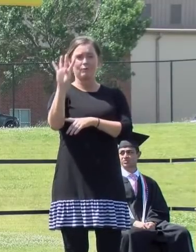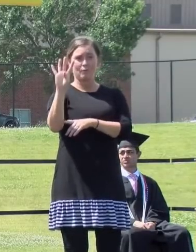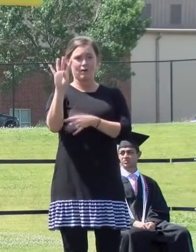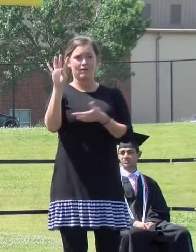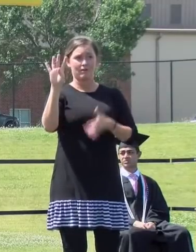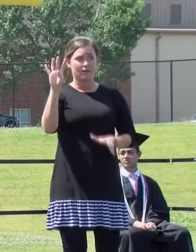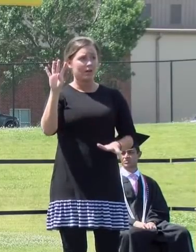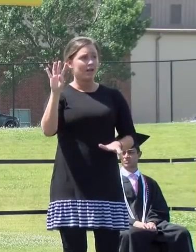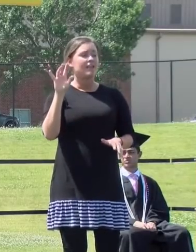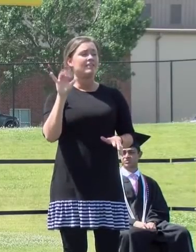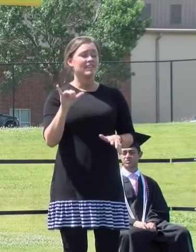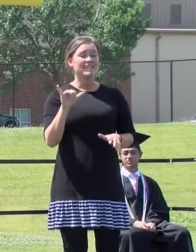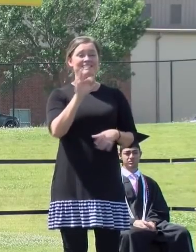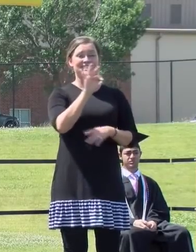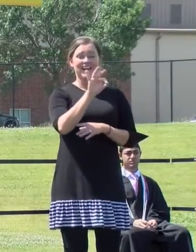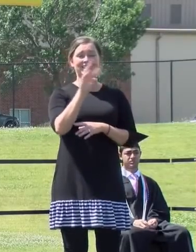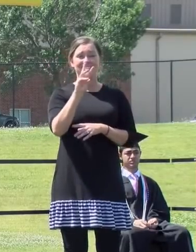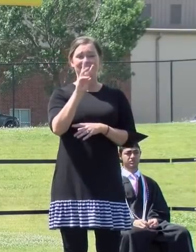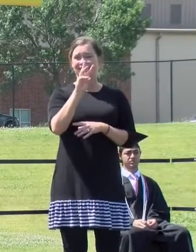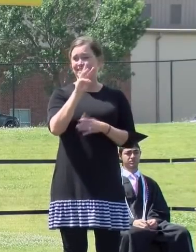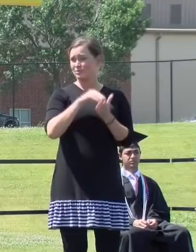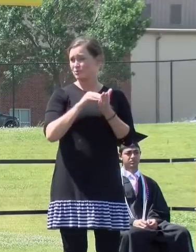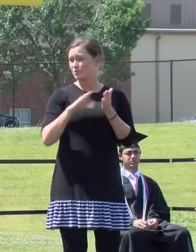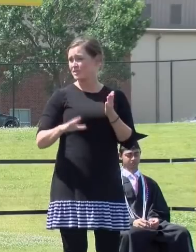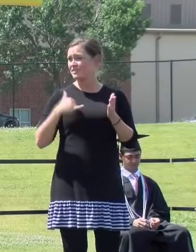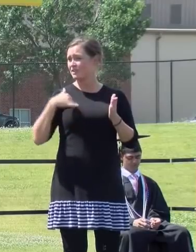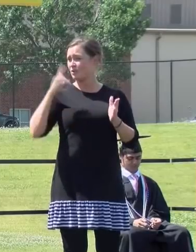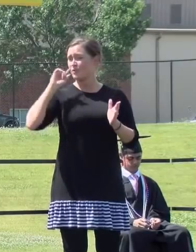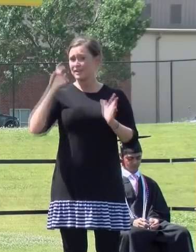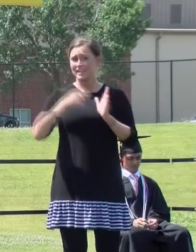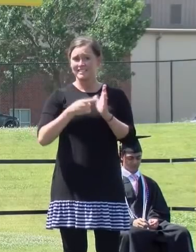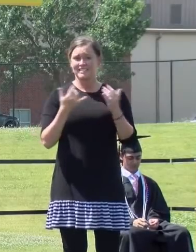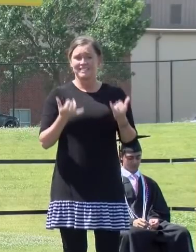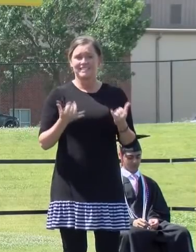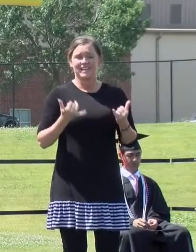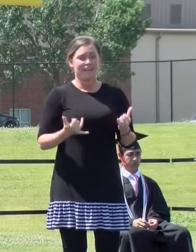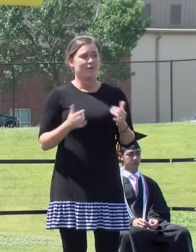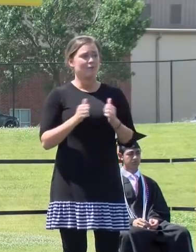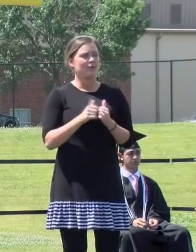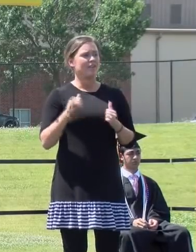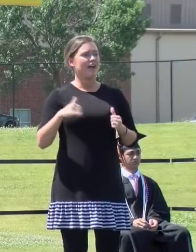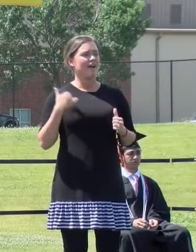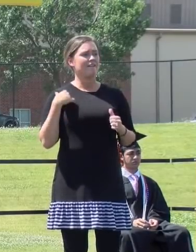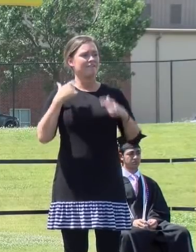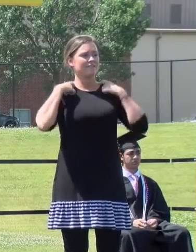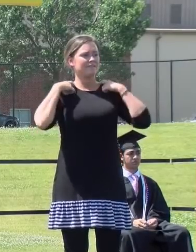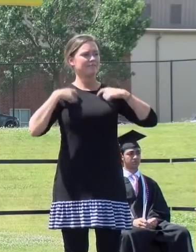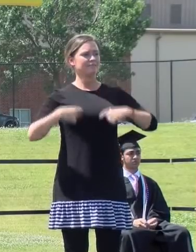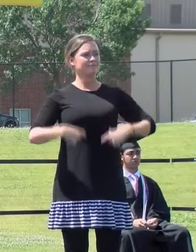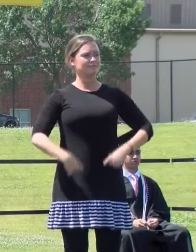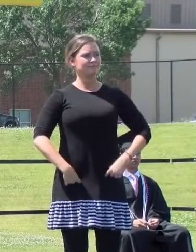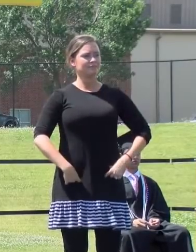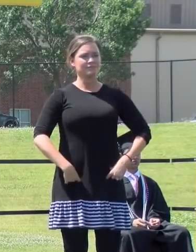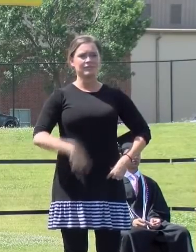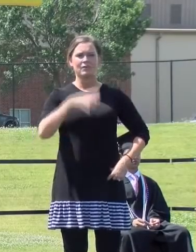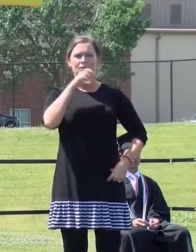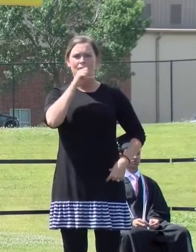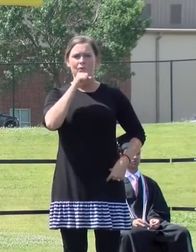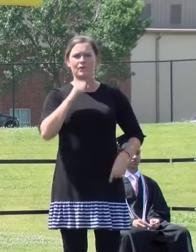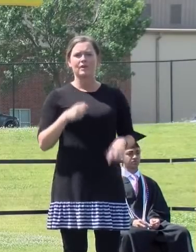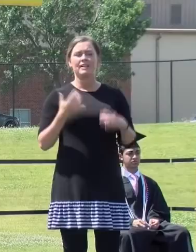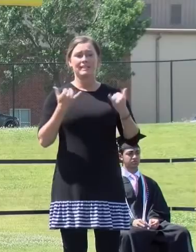3.9604. These 96 students are recognized today by wearing medallions. Class